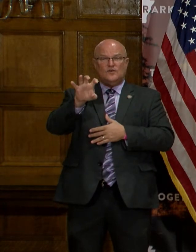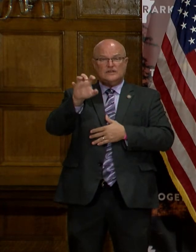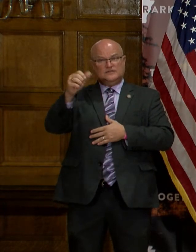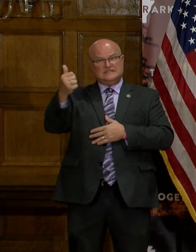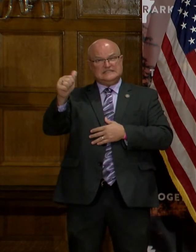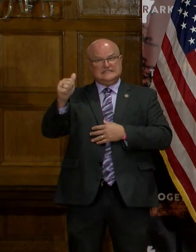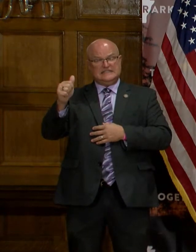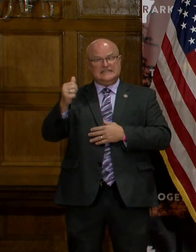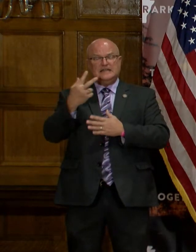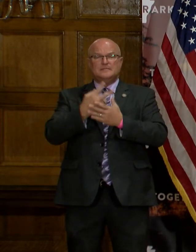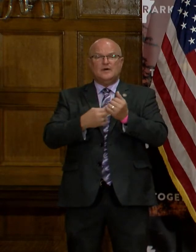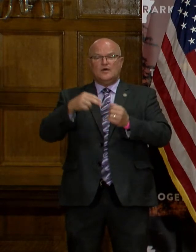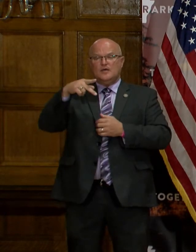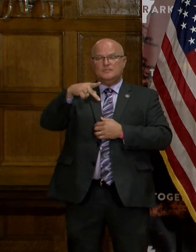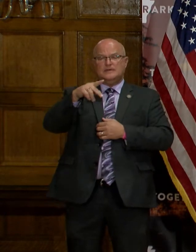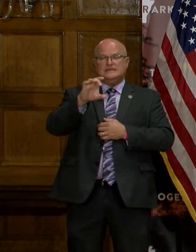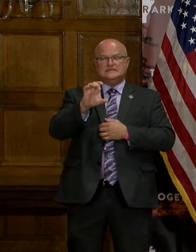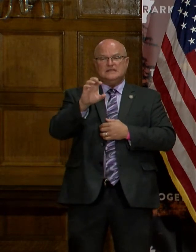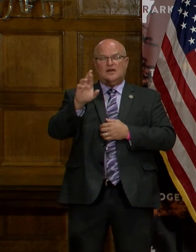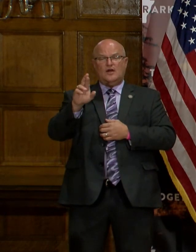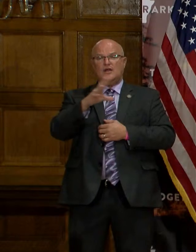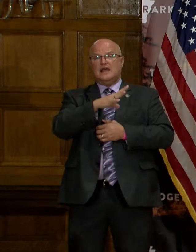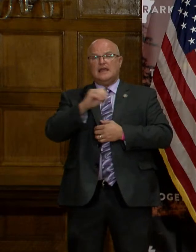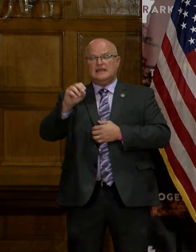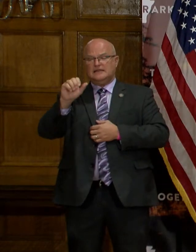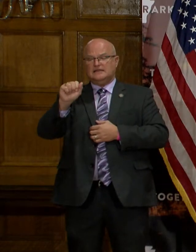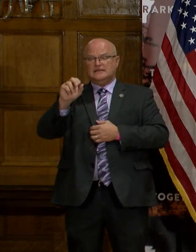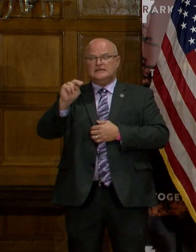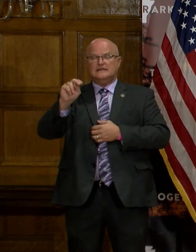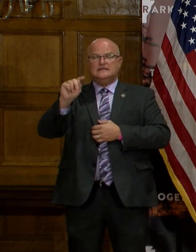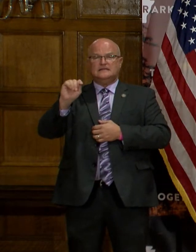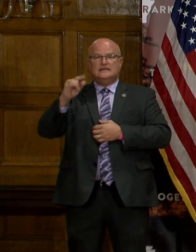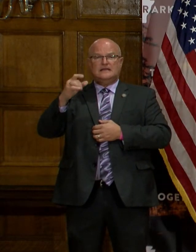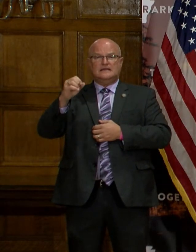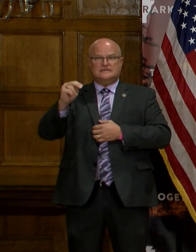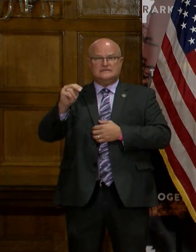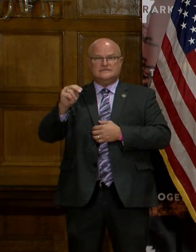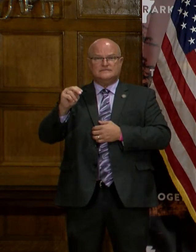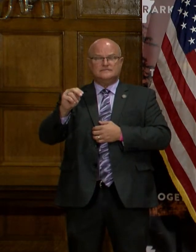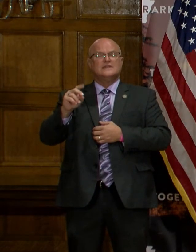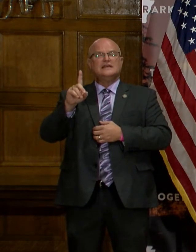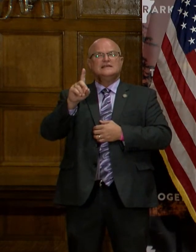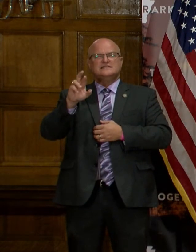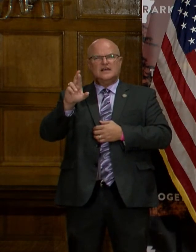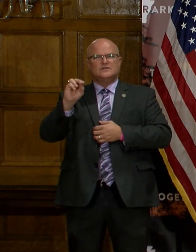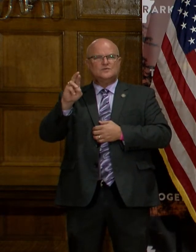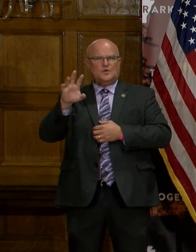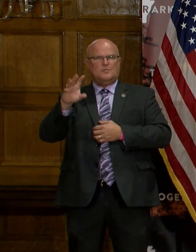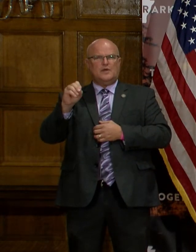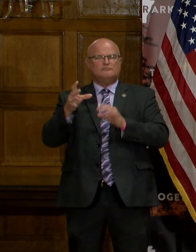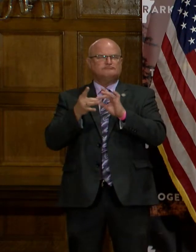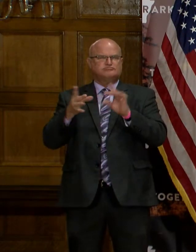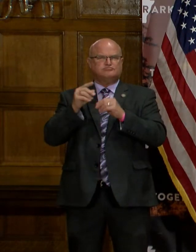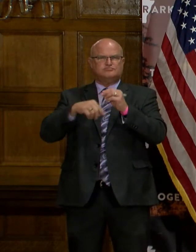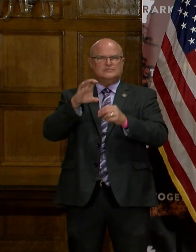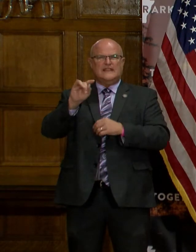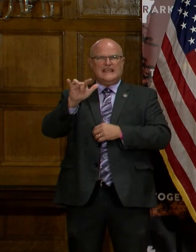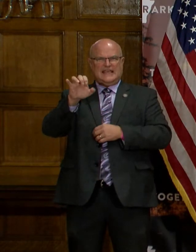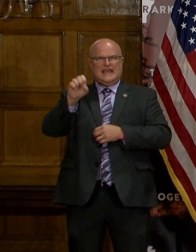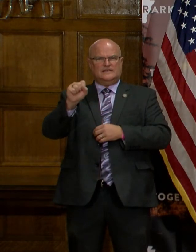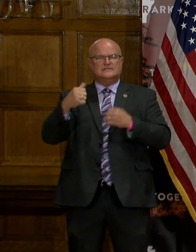both PCR tests and antigen tests. And Dr. Romero will be able to talk about the counties that